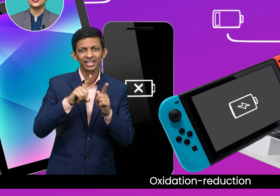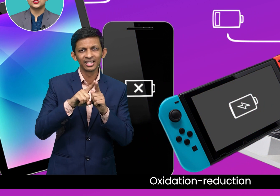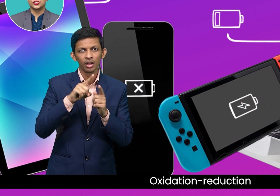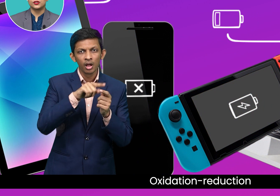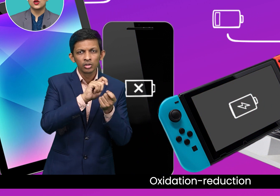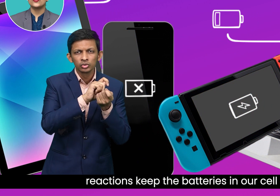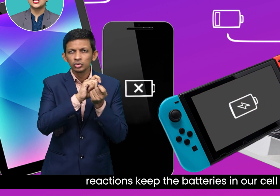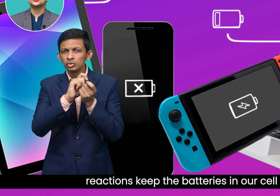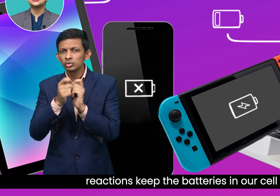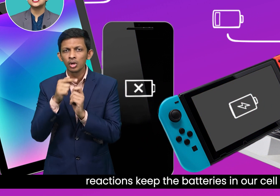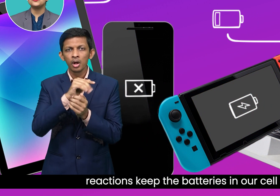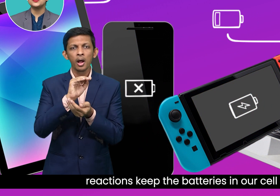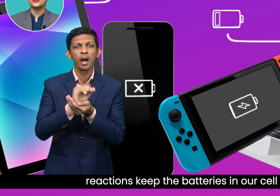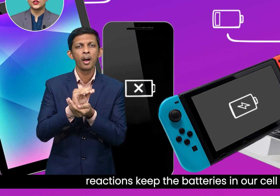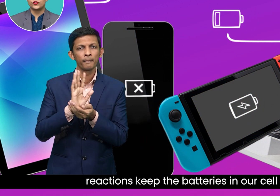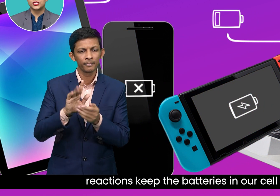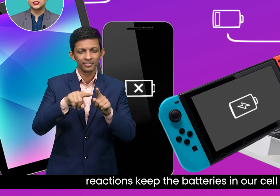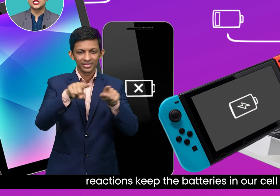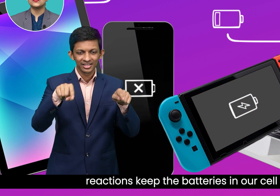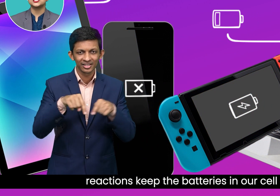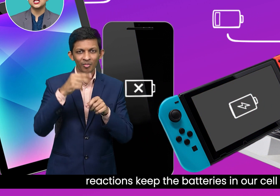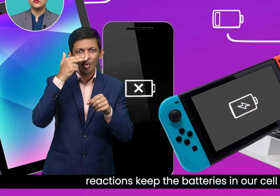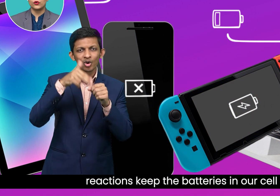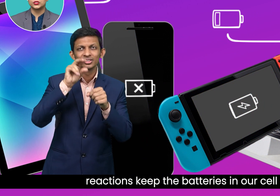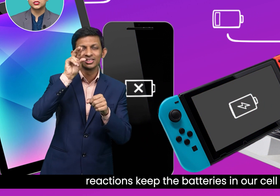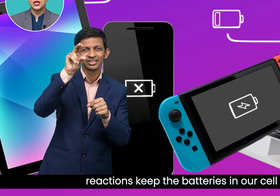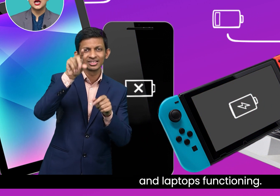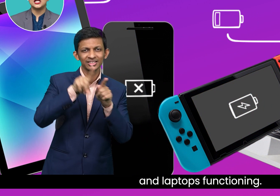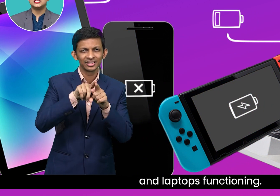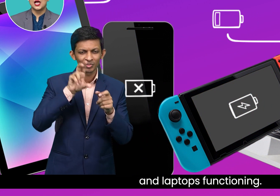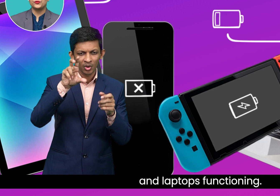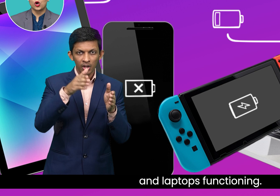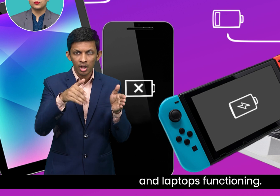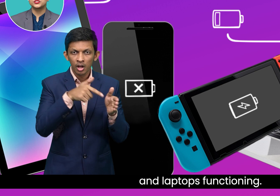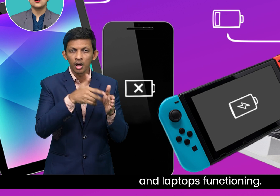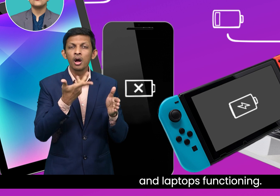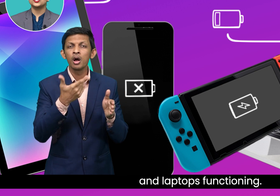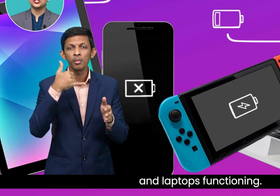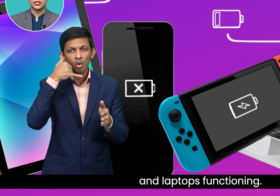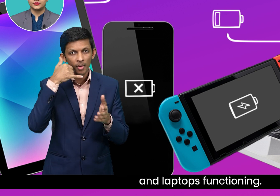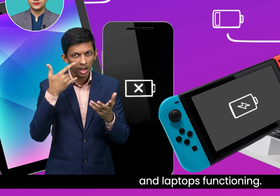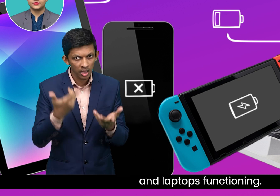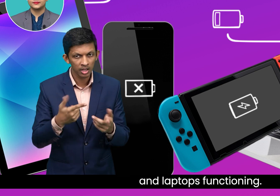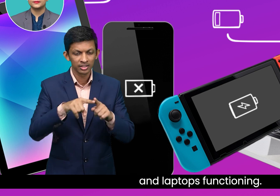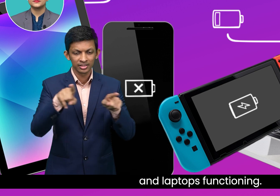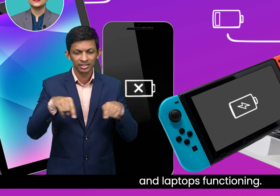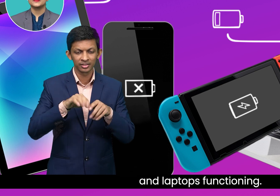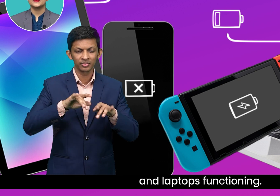Oxidation reduction reactions keep the batteries in our cell phones and laptops functioning.